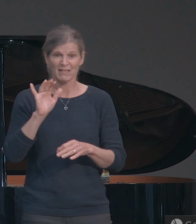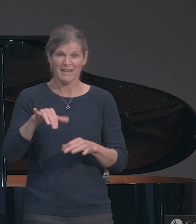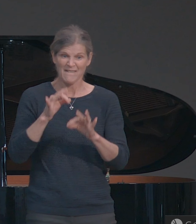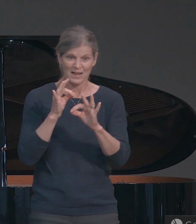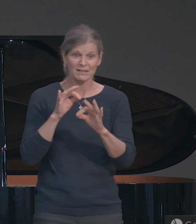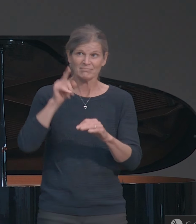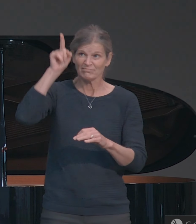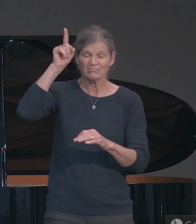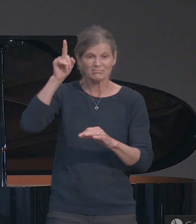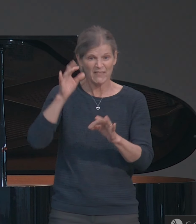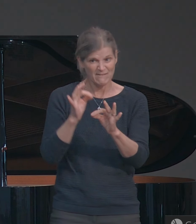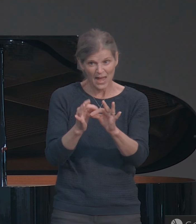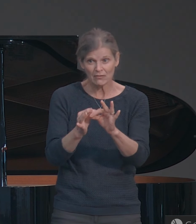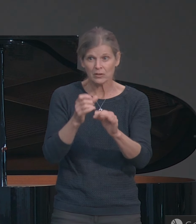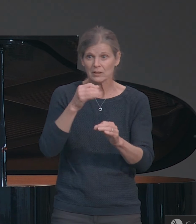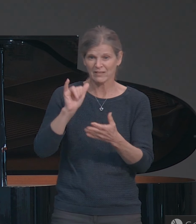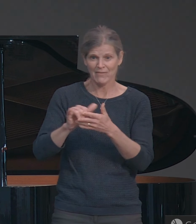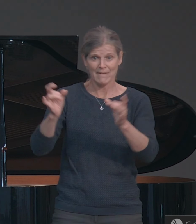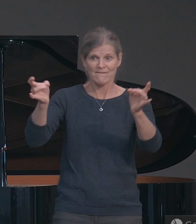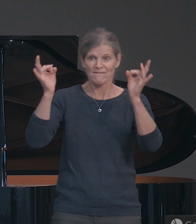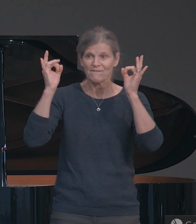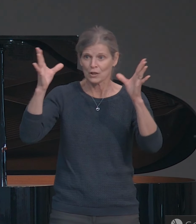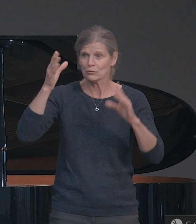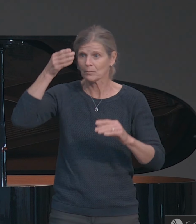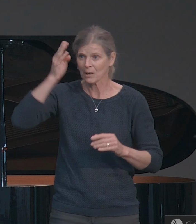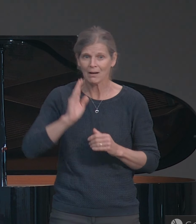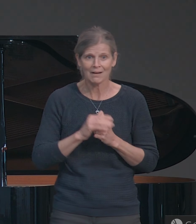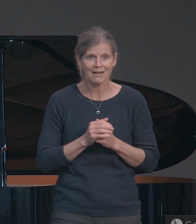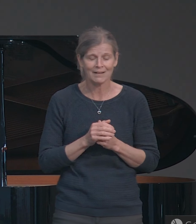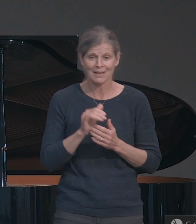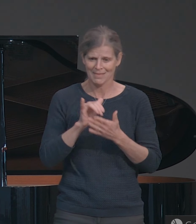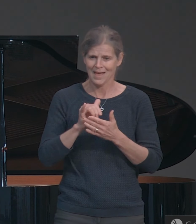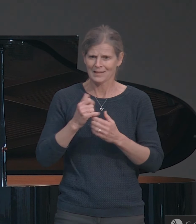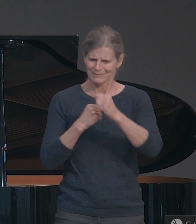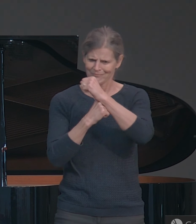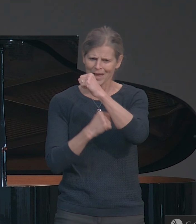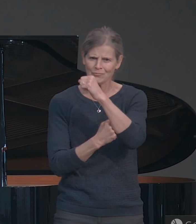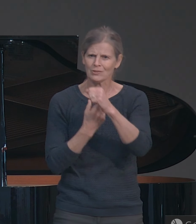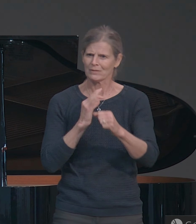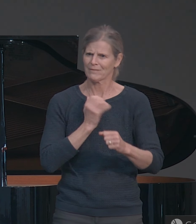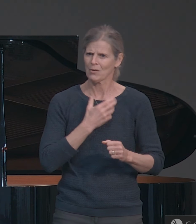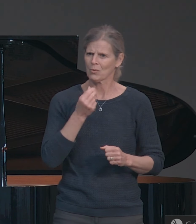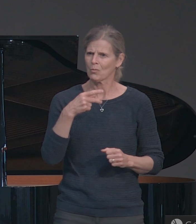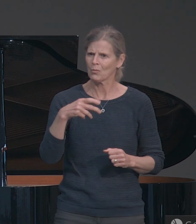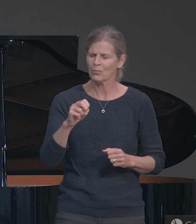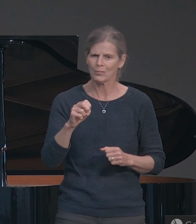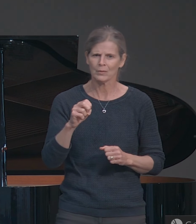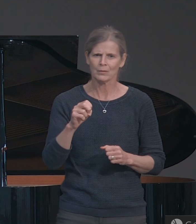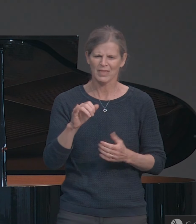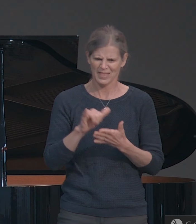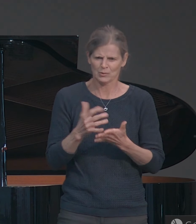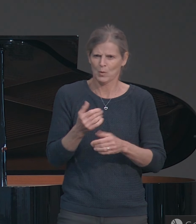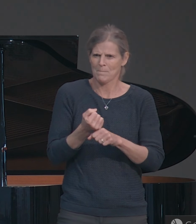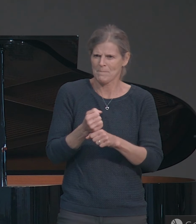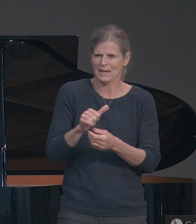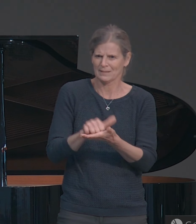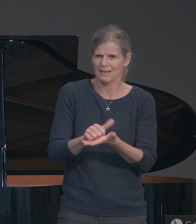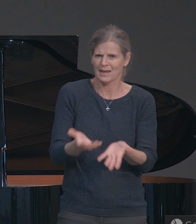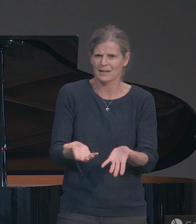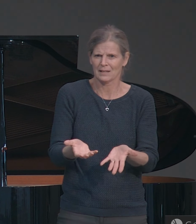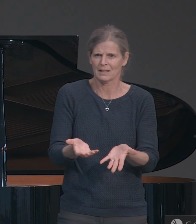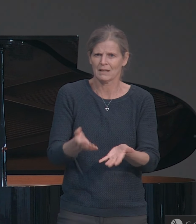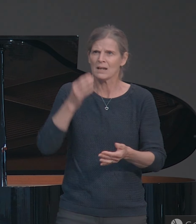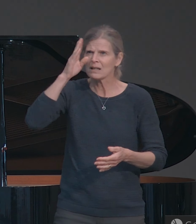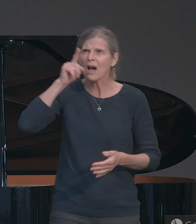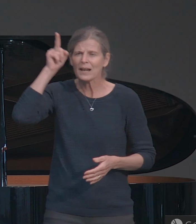faithfulness of this fearsome God that is the foundation of our hope. The fact that God will